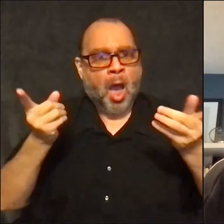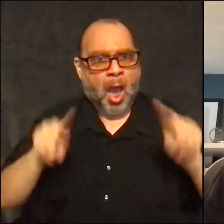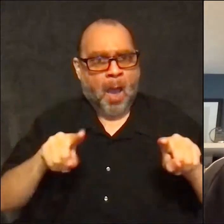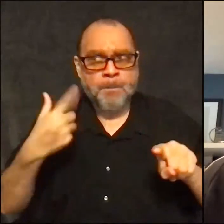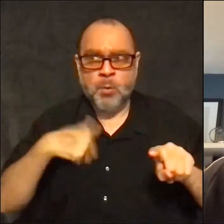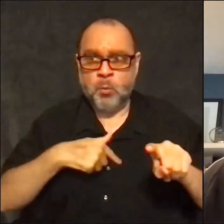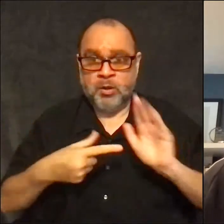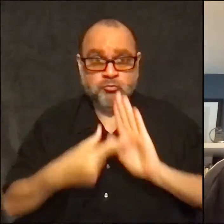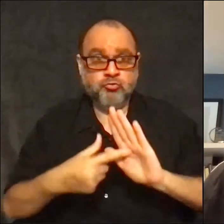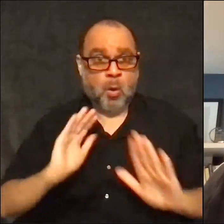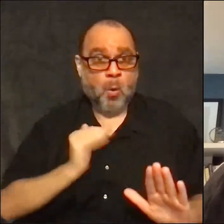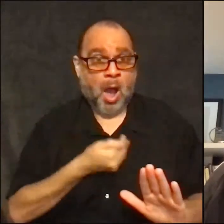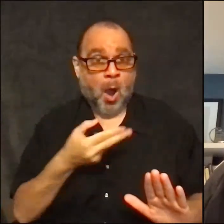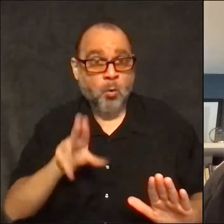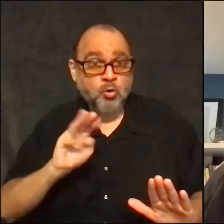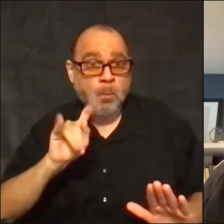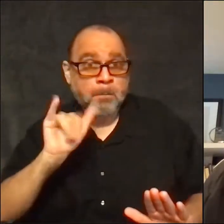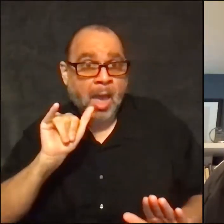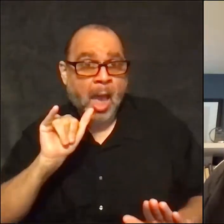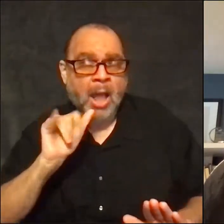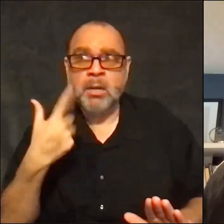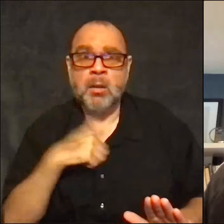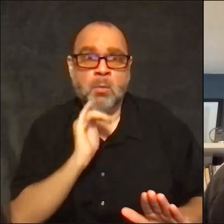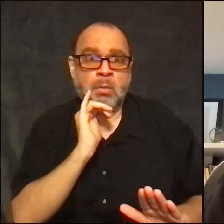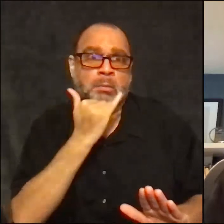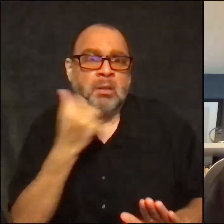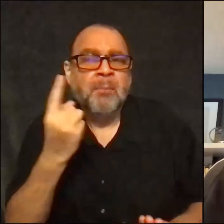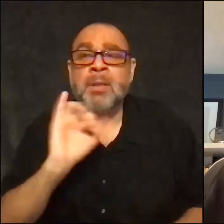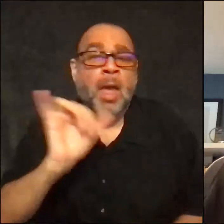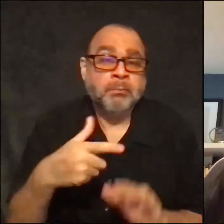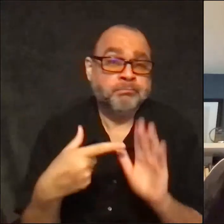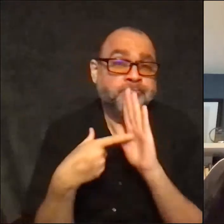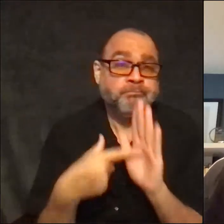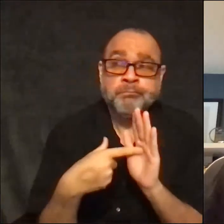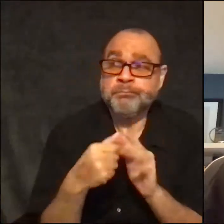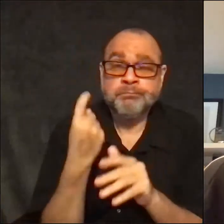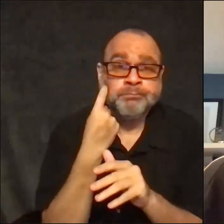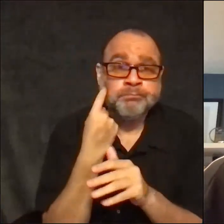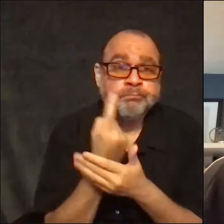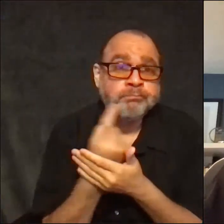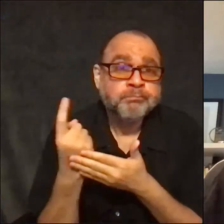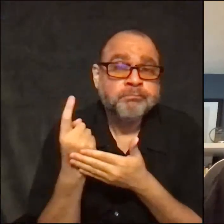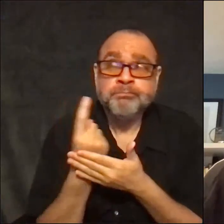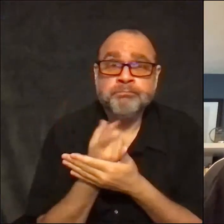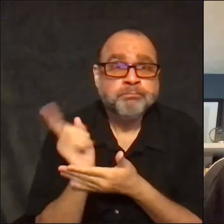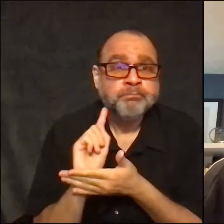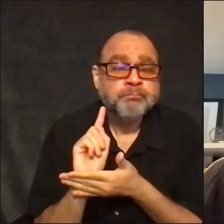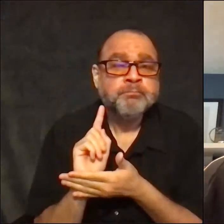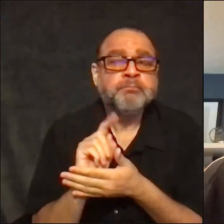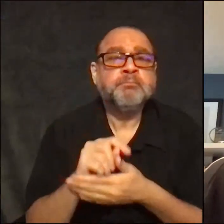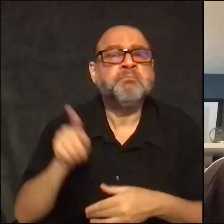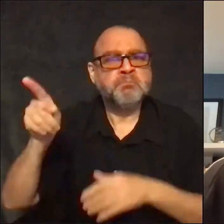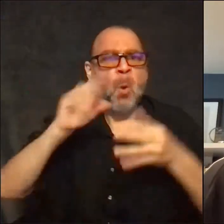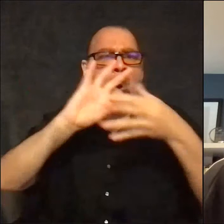week, we're watching some of our most amazing black leaders like Simone Biles and before that Naomi Osaka prioritize their